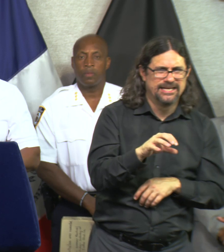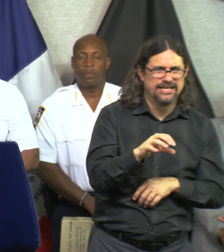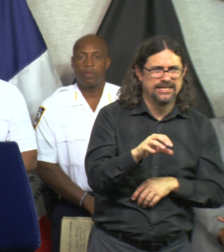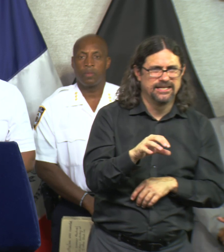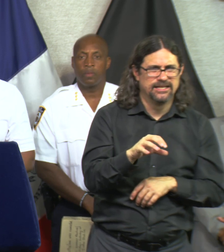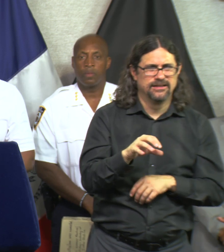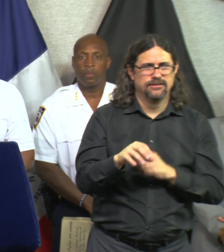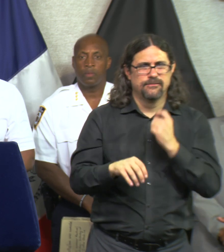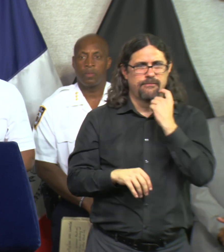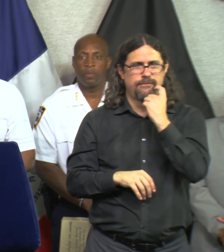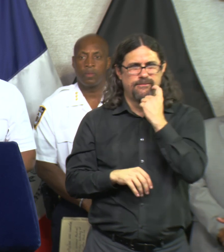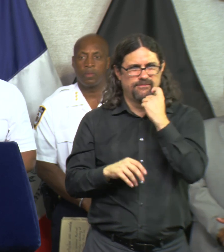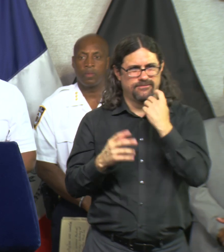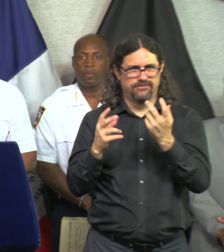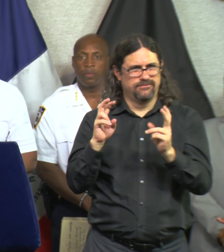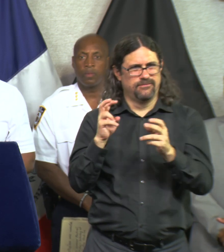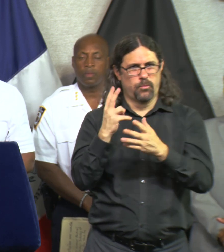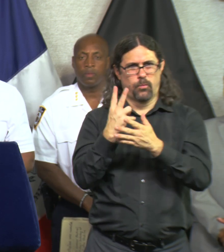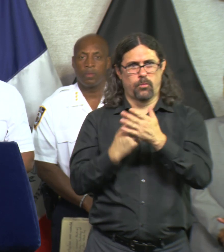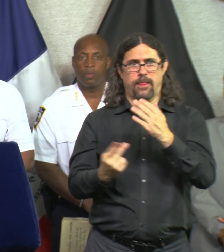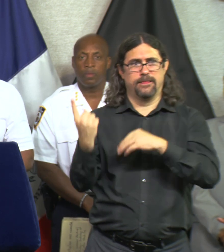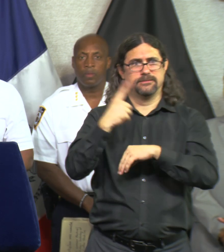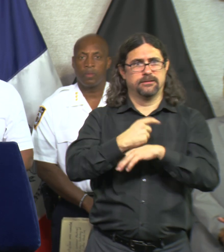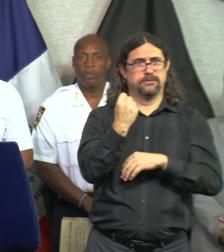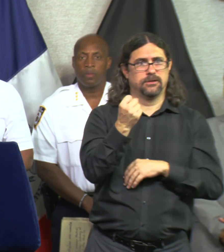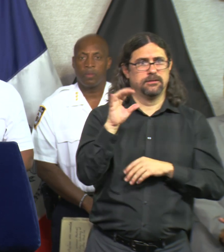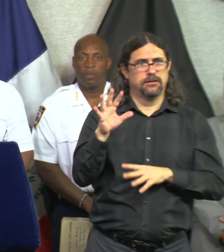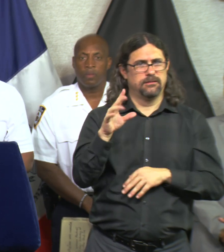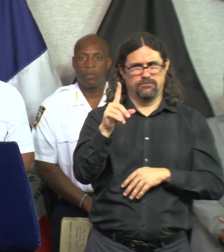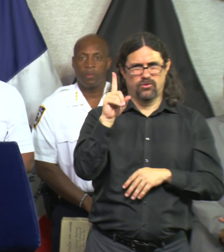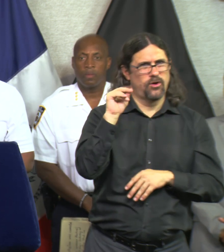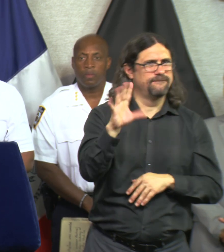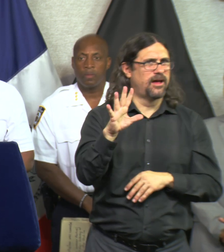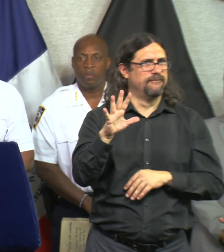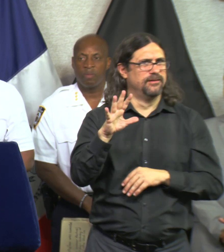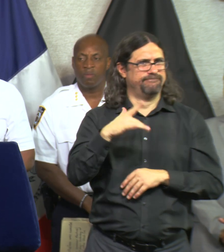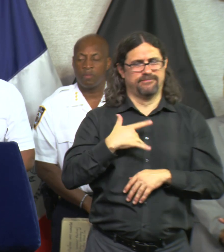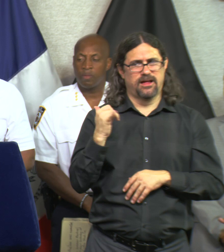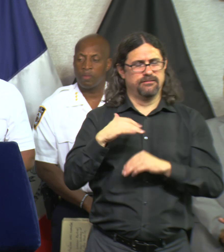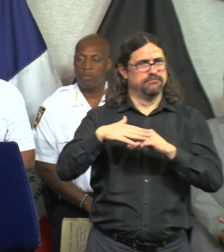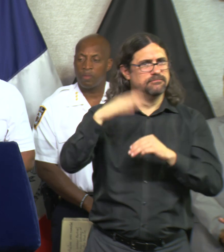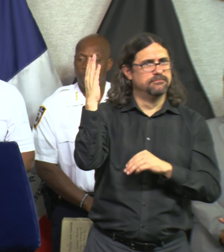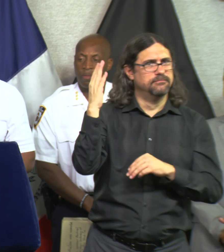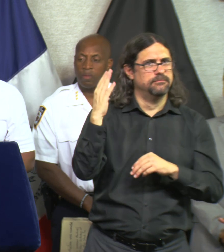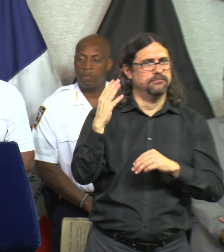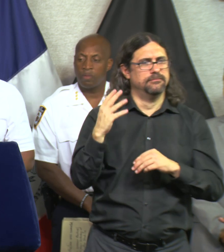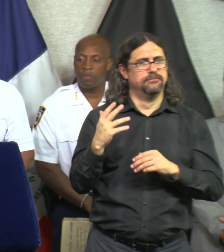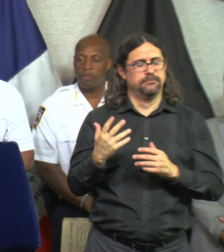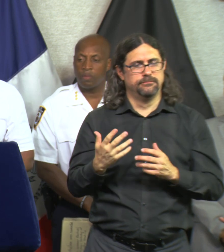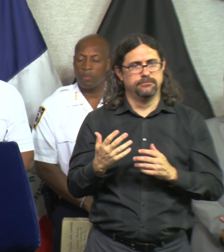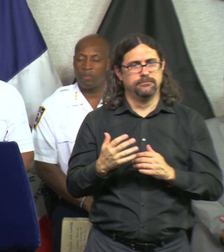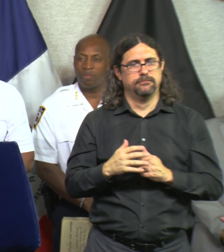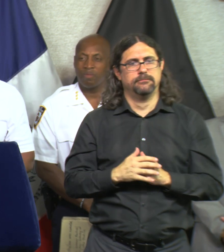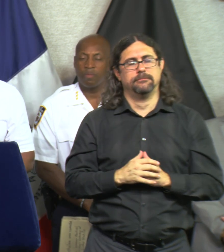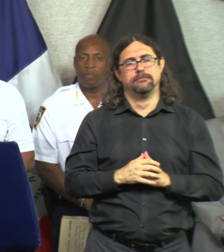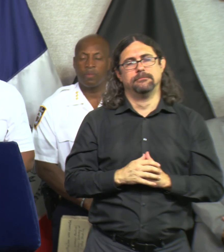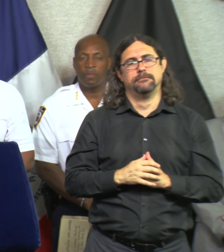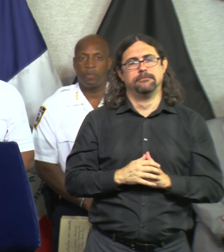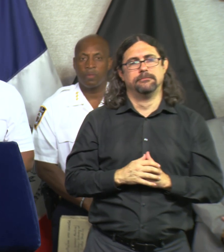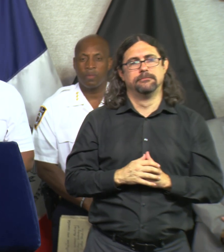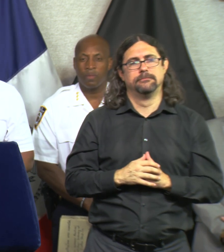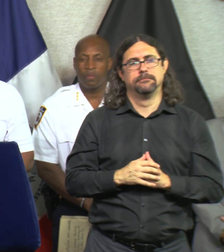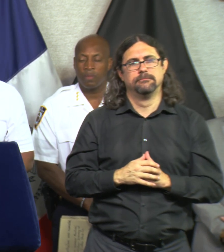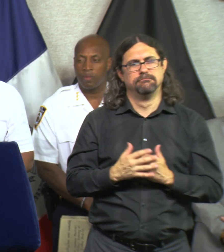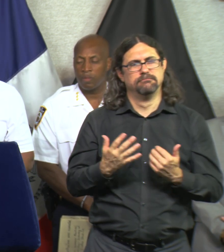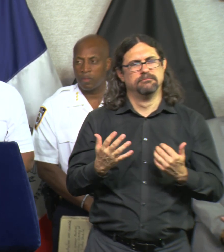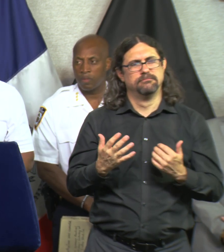got updated information, that that was going to be the case. So for the safety of both the public, for the performers, and